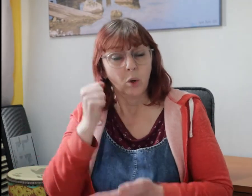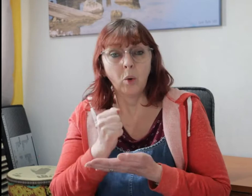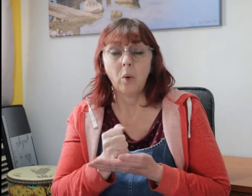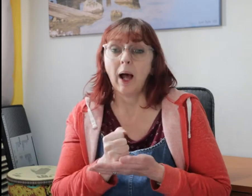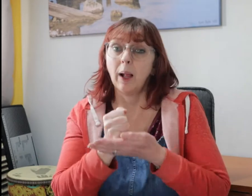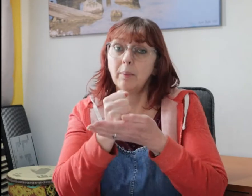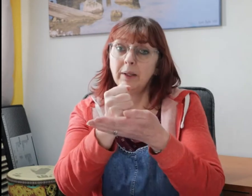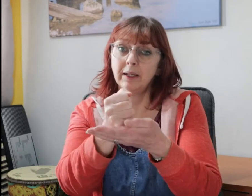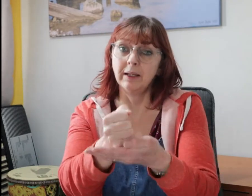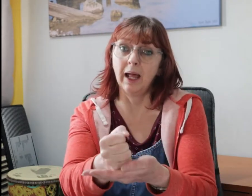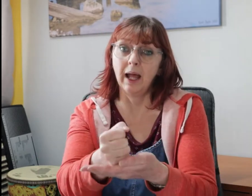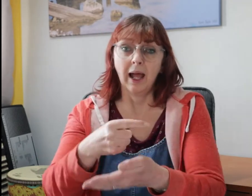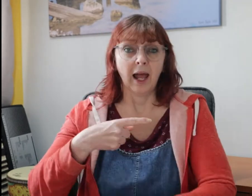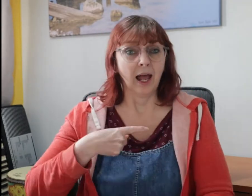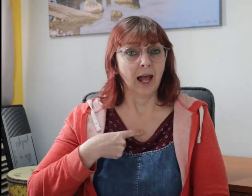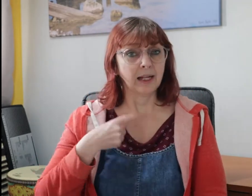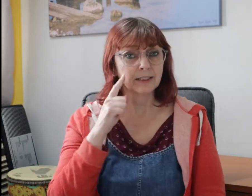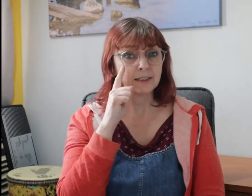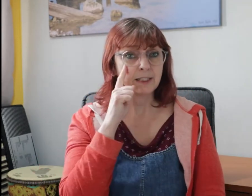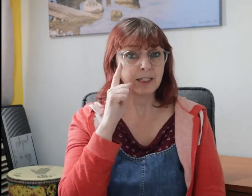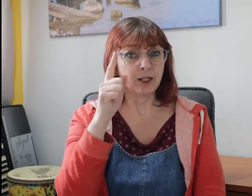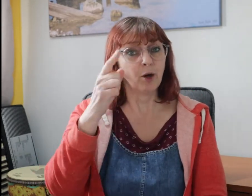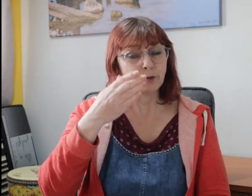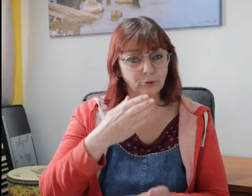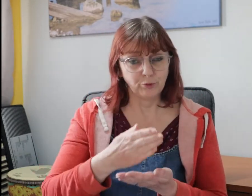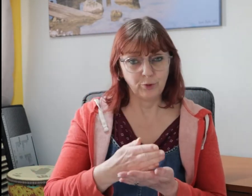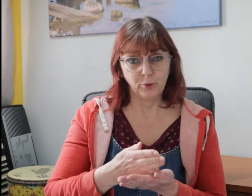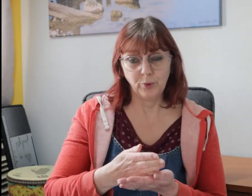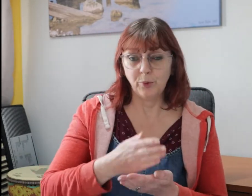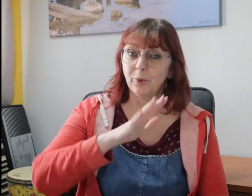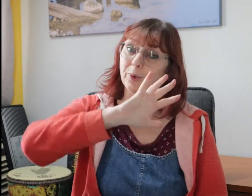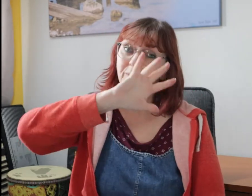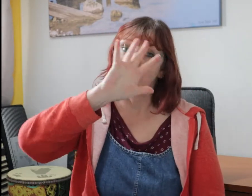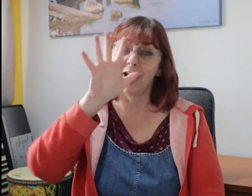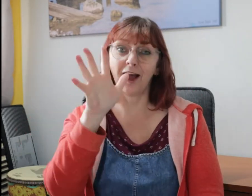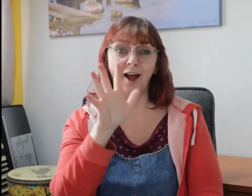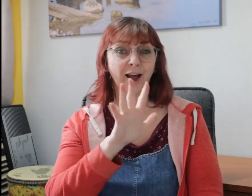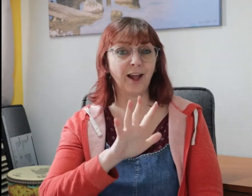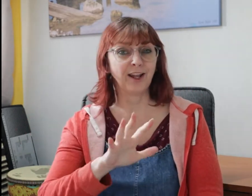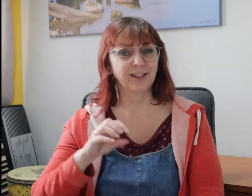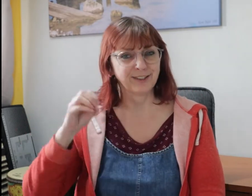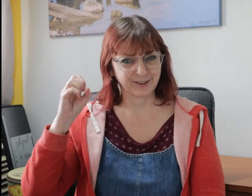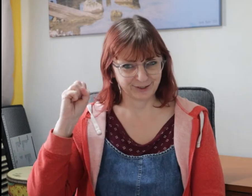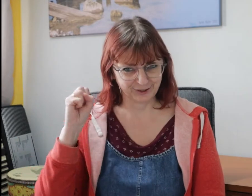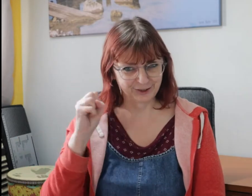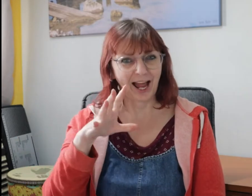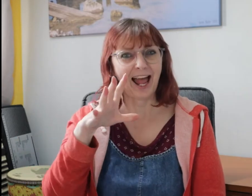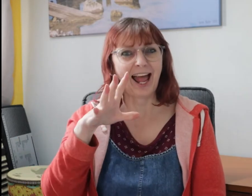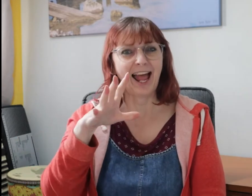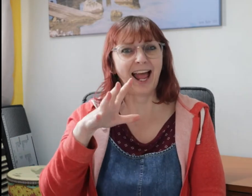know I'll be there. And I see your true colors